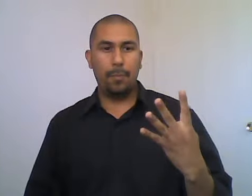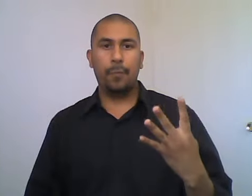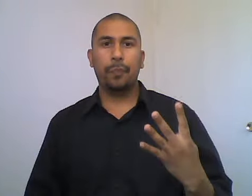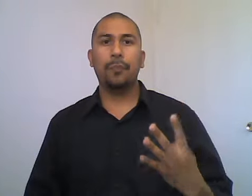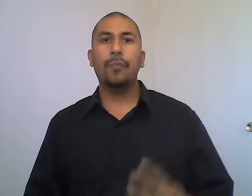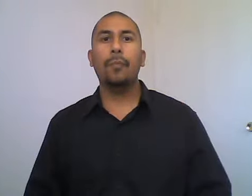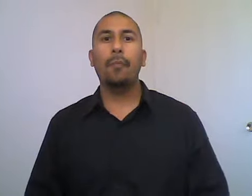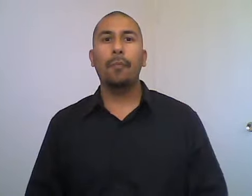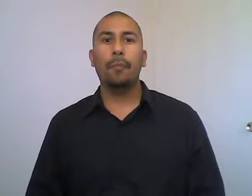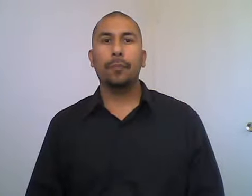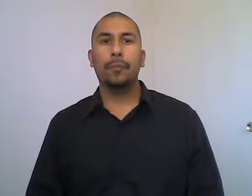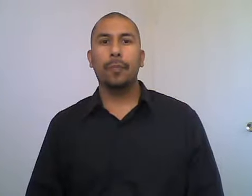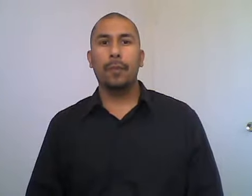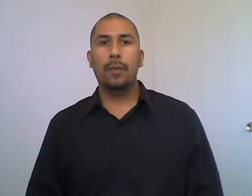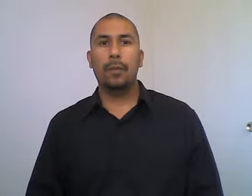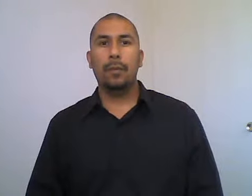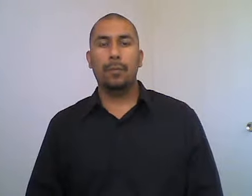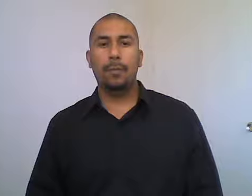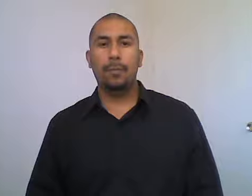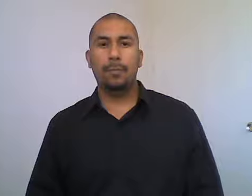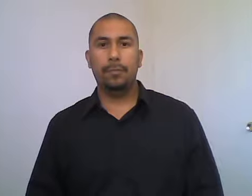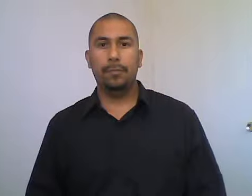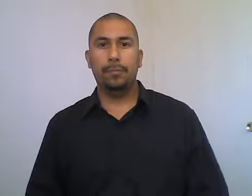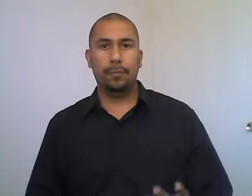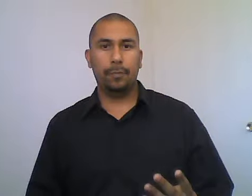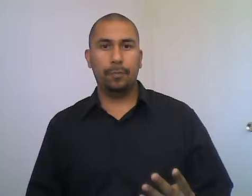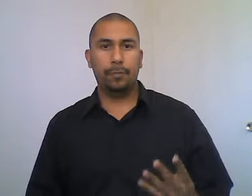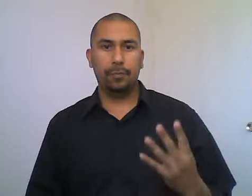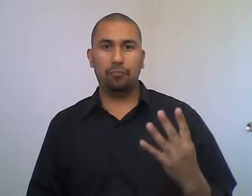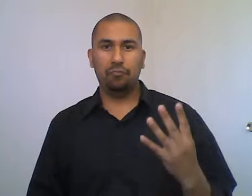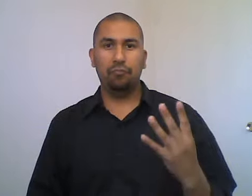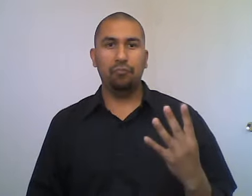a ketch, two masts, a yawl, also two masts,